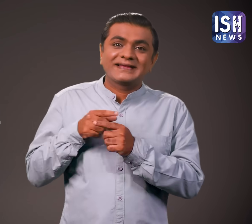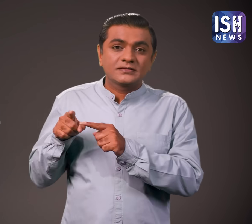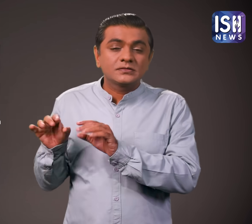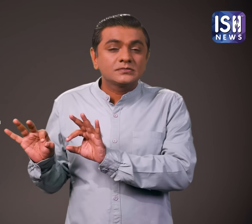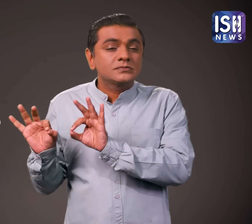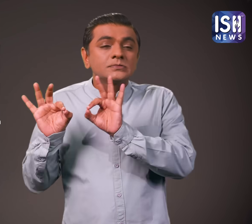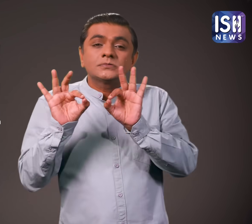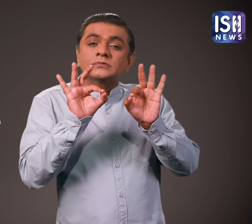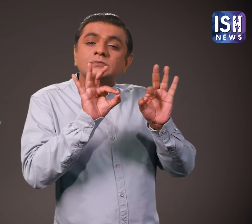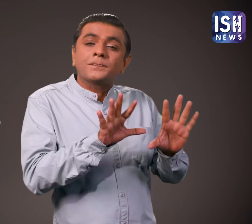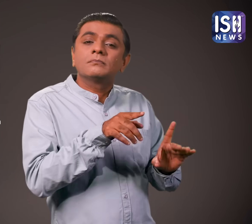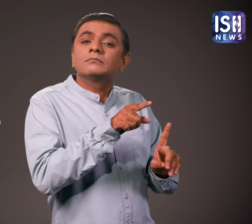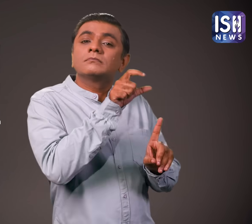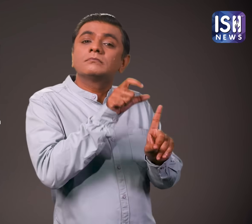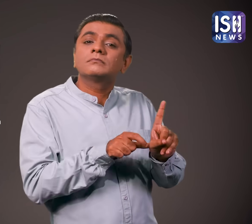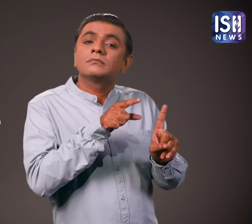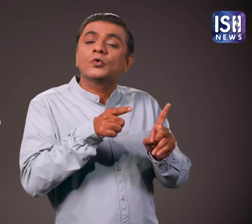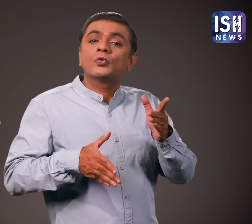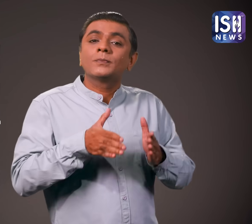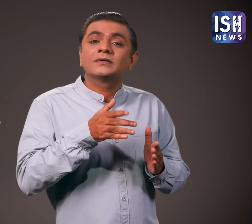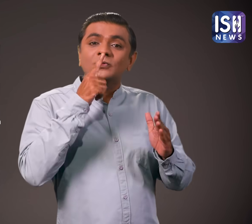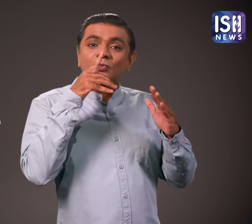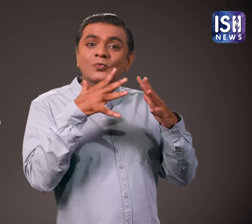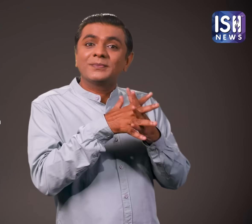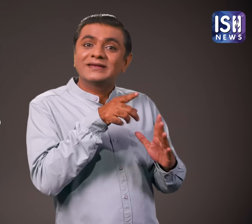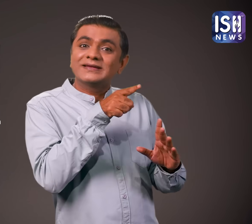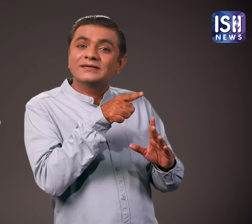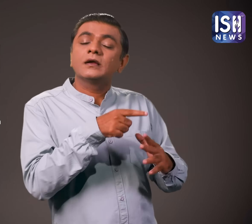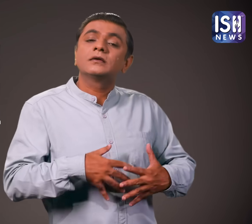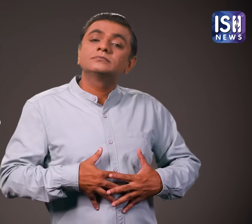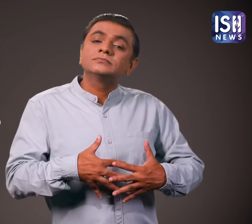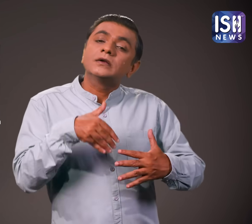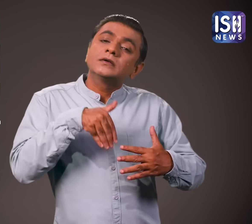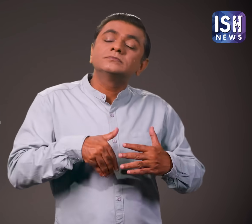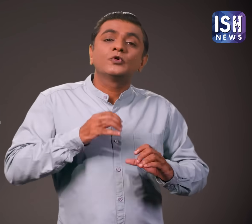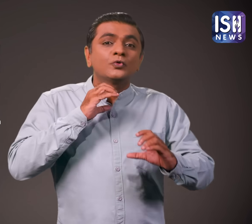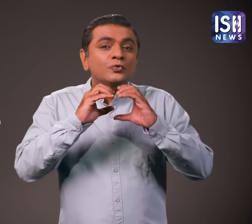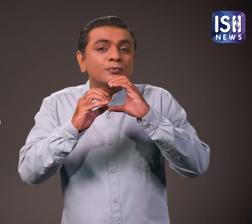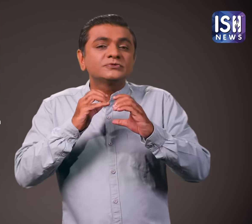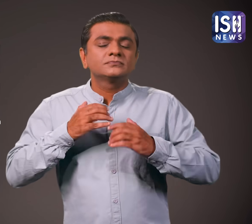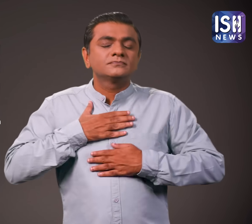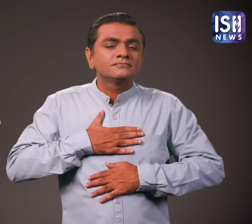Similarly, this humanoid robot also experiences such feelings with her child and communicates with warmth.